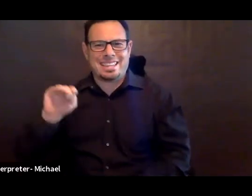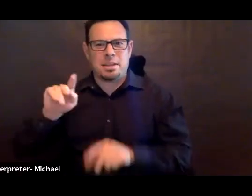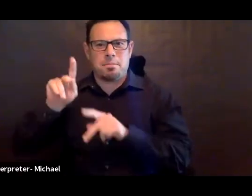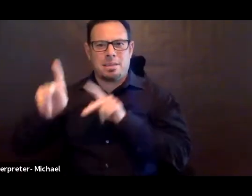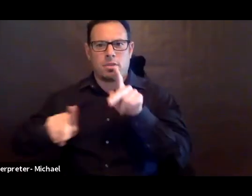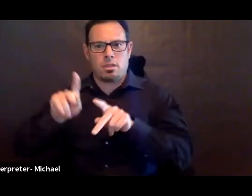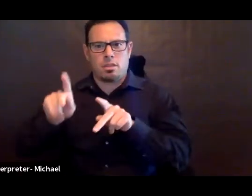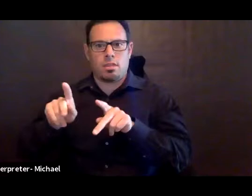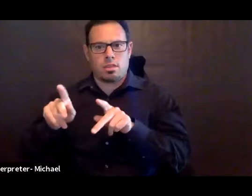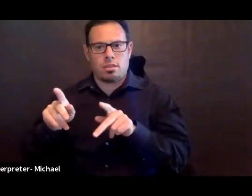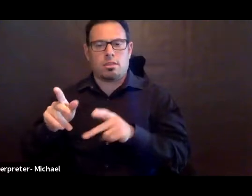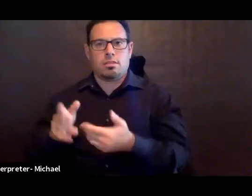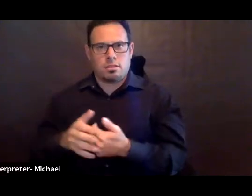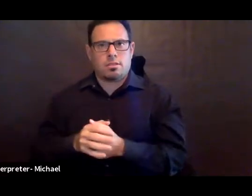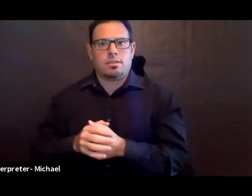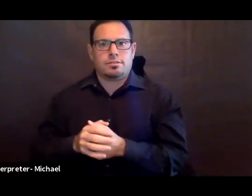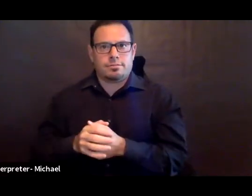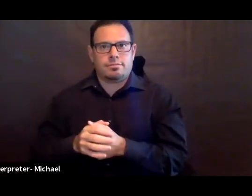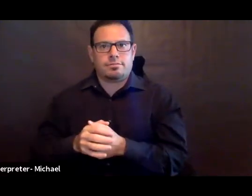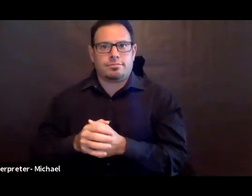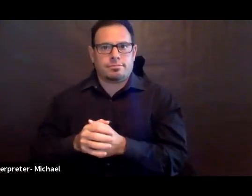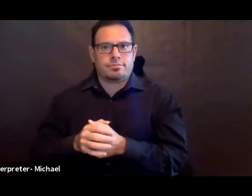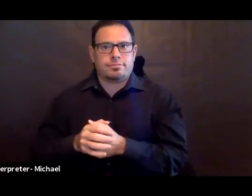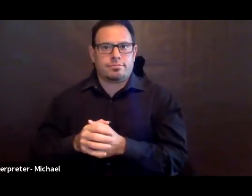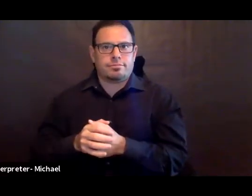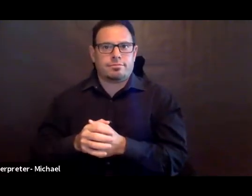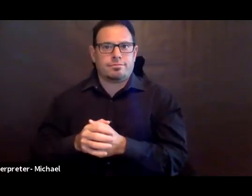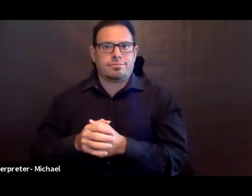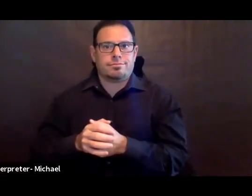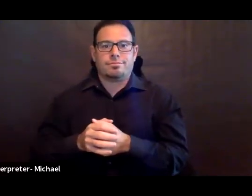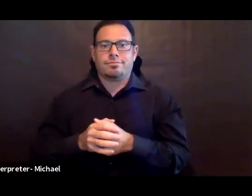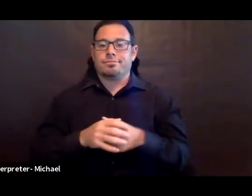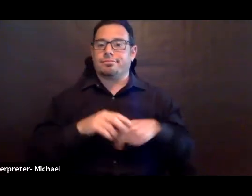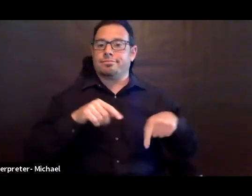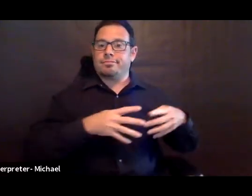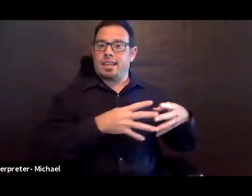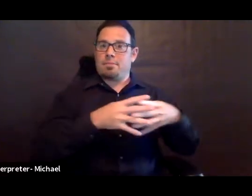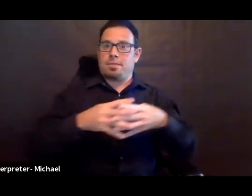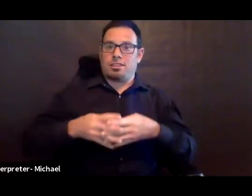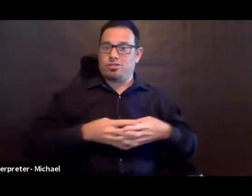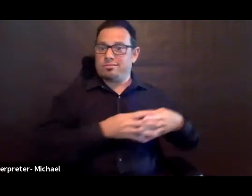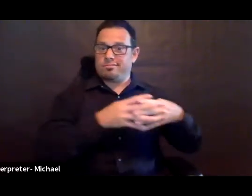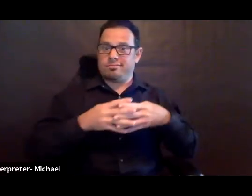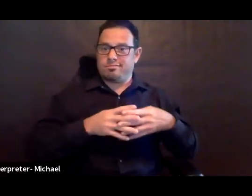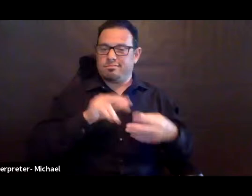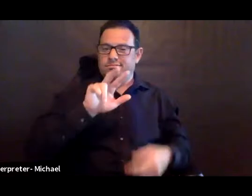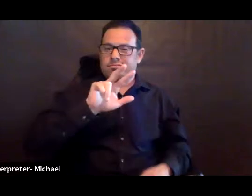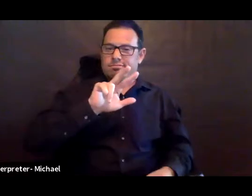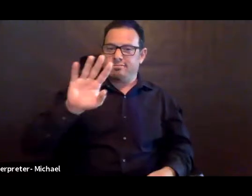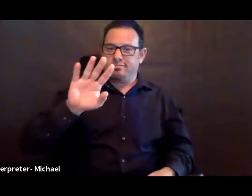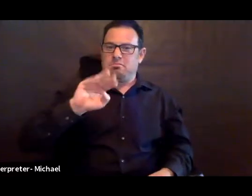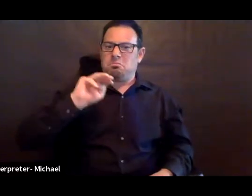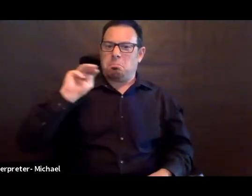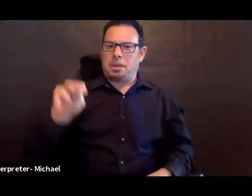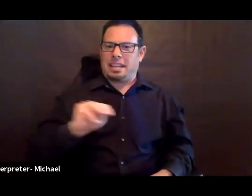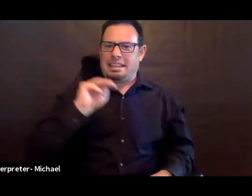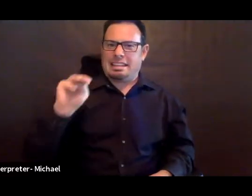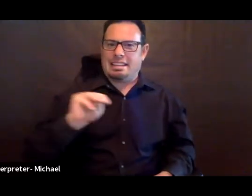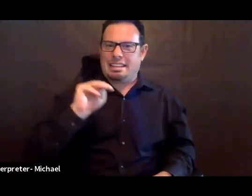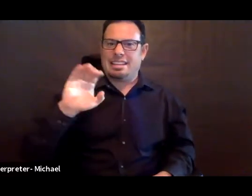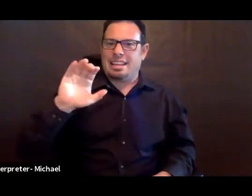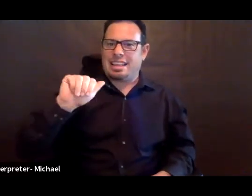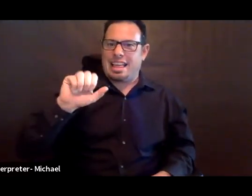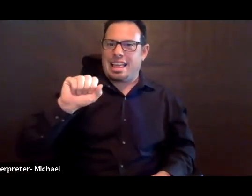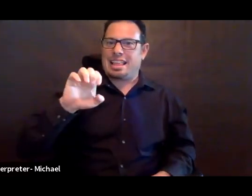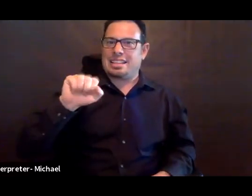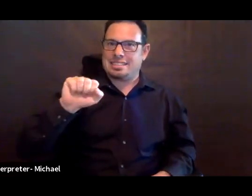34,400,000 cases and just under 611,000 deaths in the United States. The daily change in those